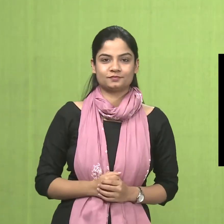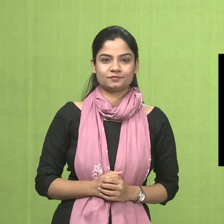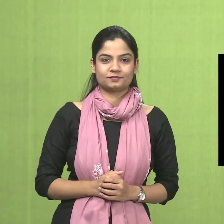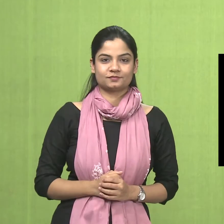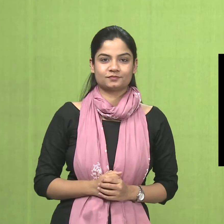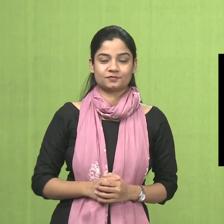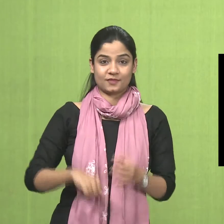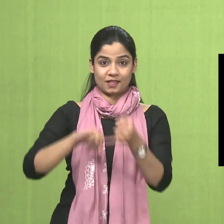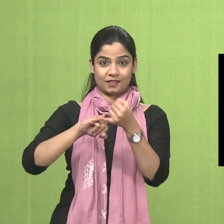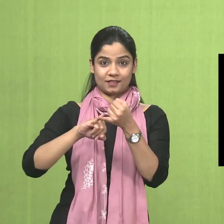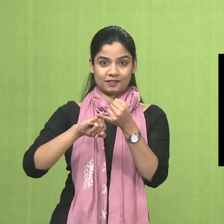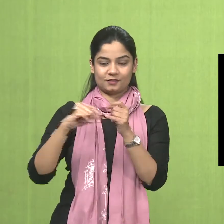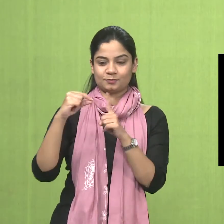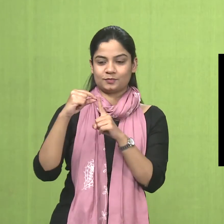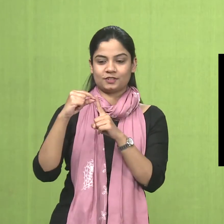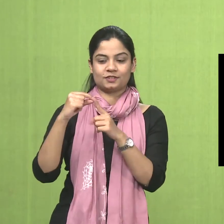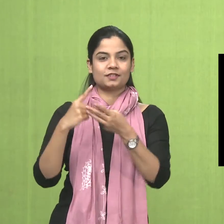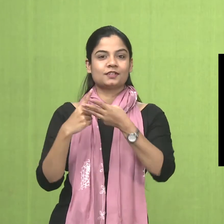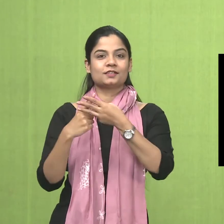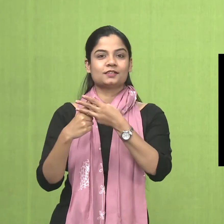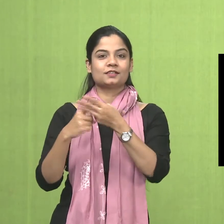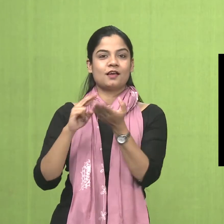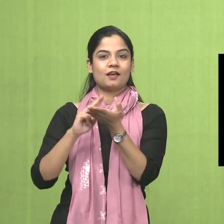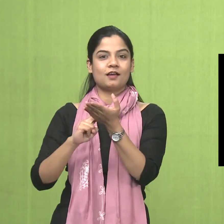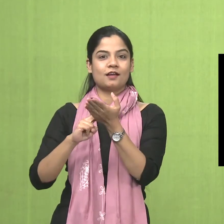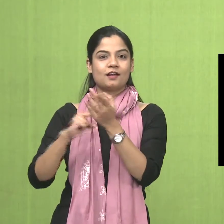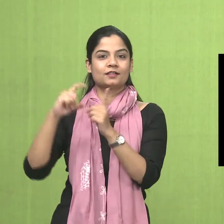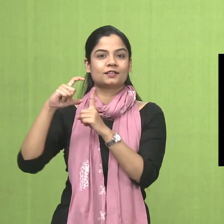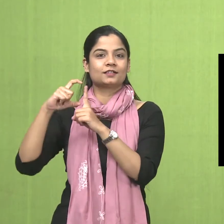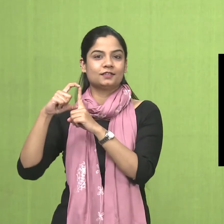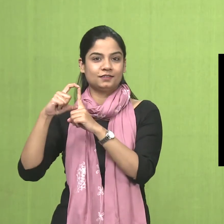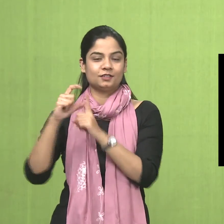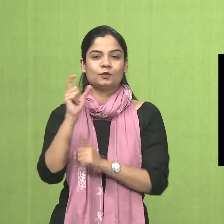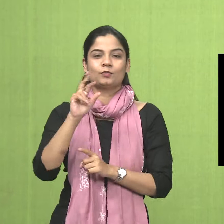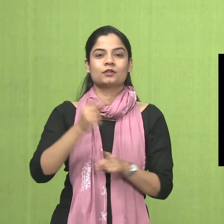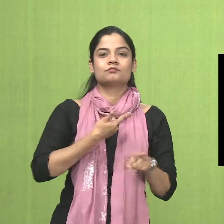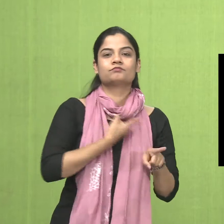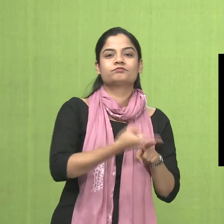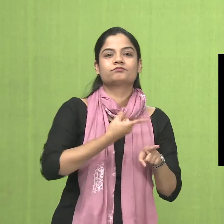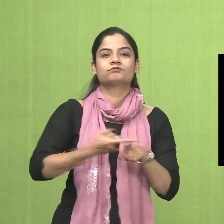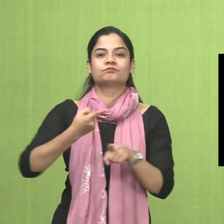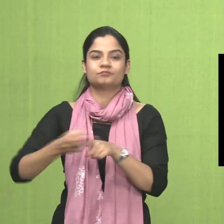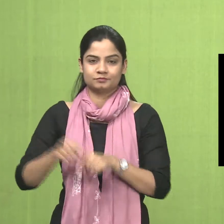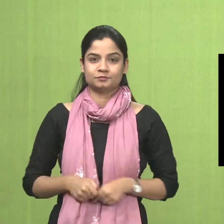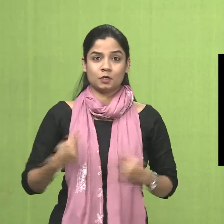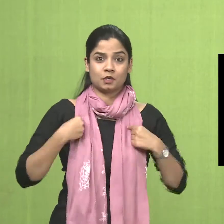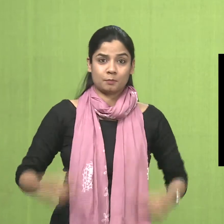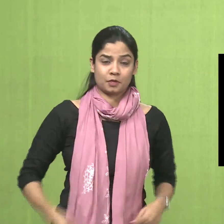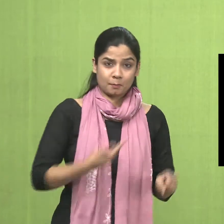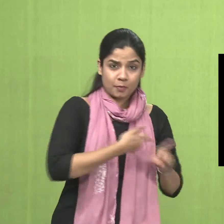Spend, to spend money on goods, services or anything that benefits us, to have